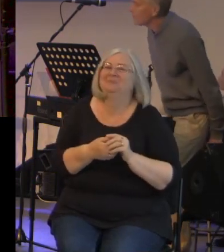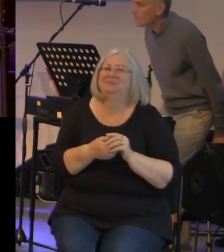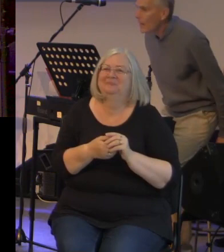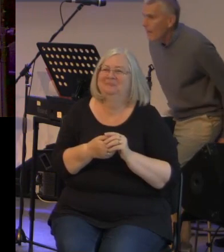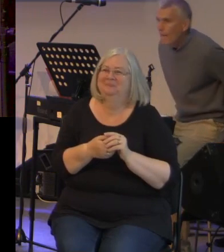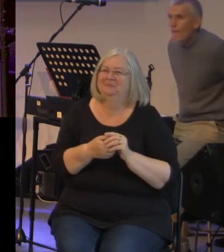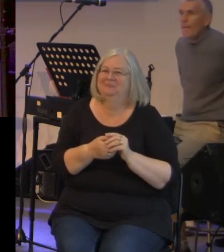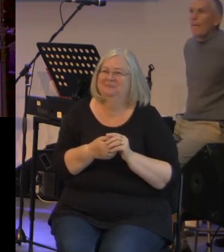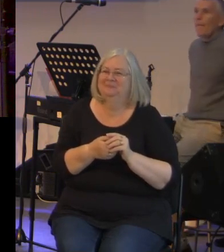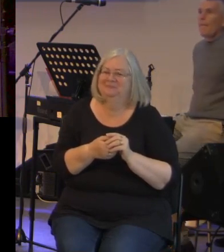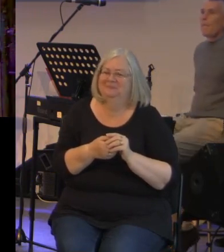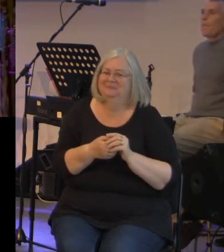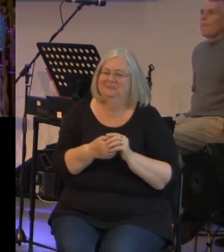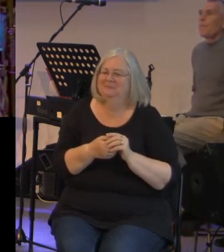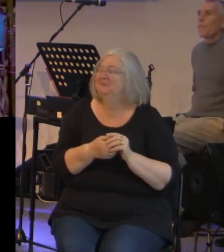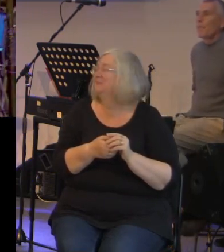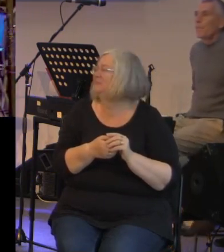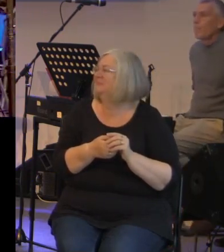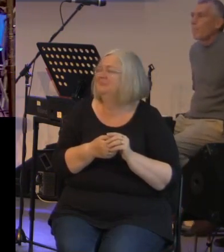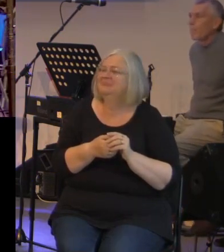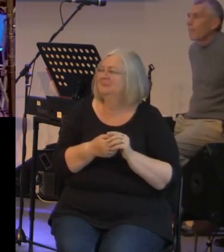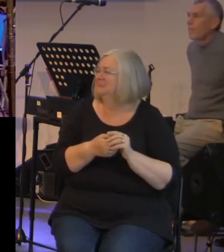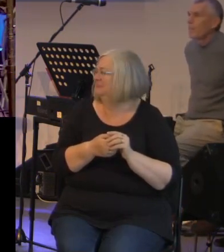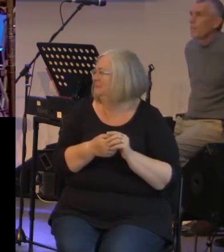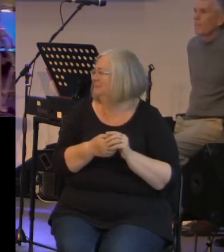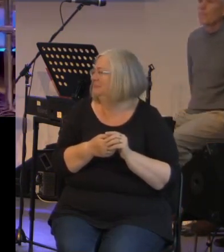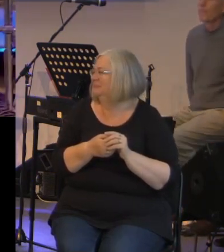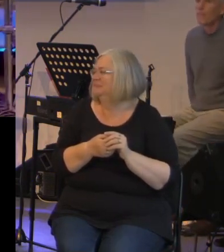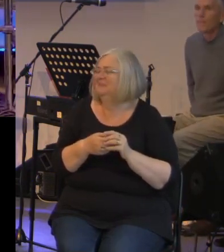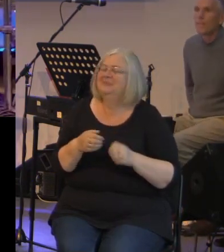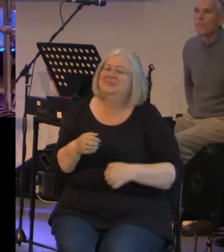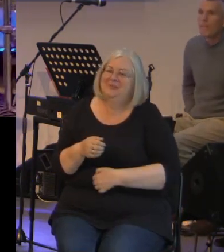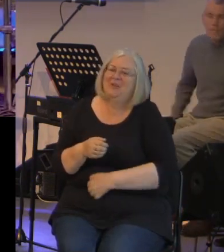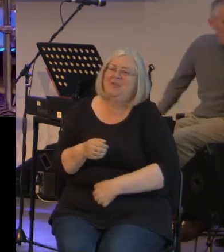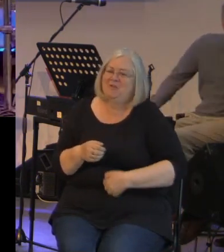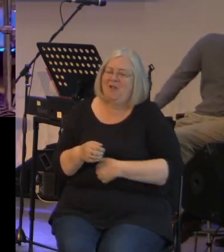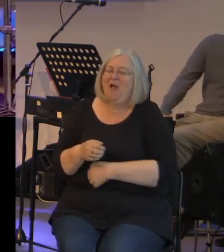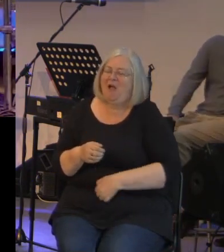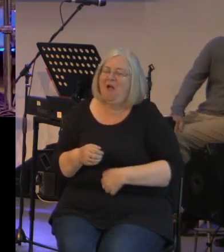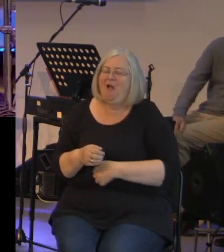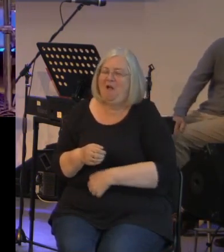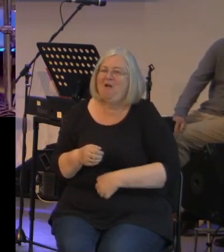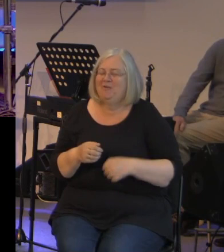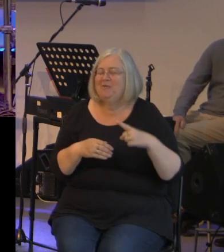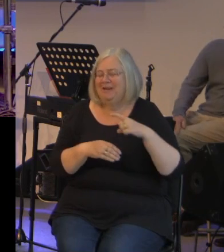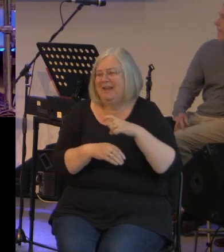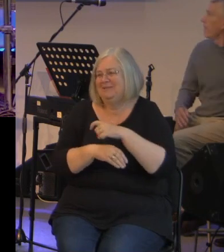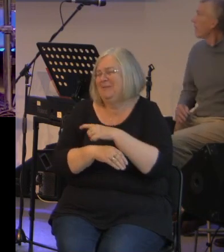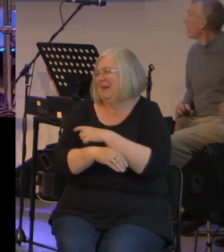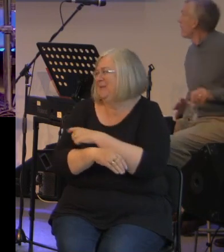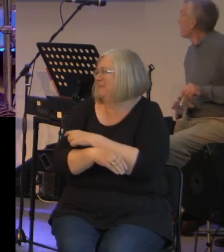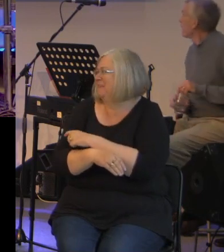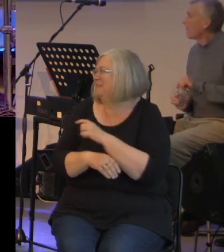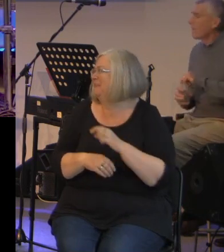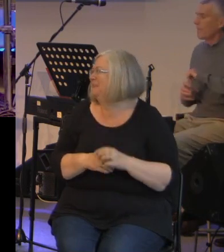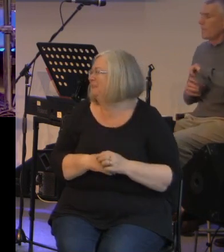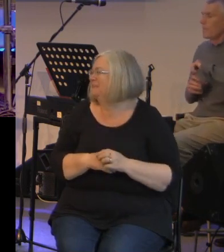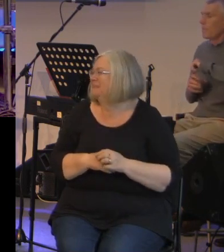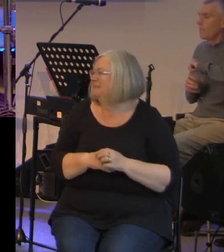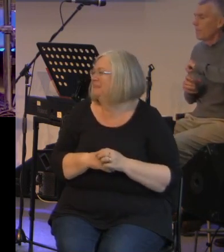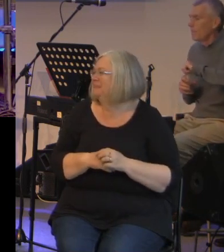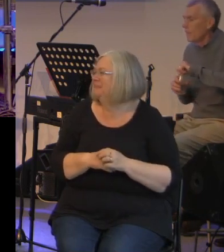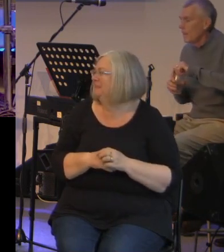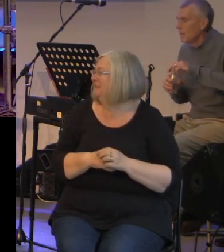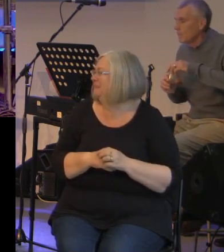who this character is. Yes. That is right, the Hungry Caterpillar. In fact,